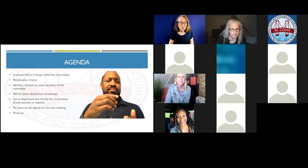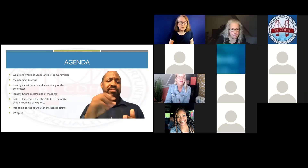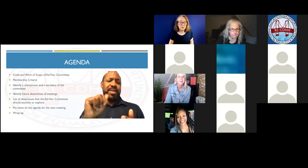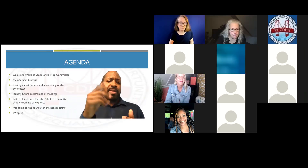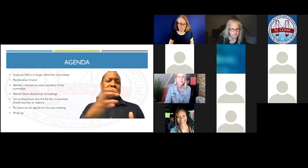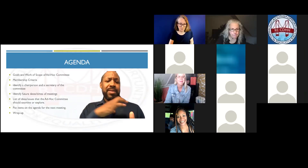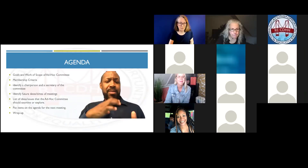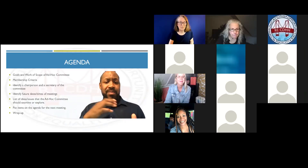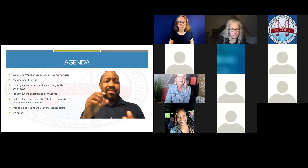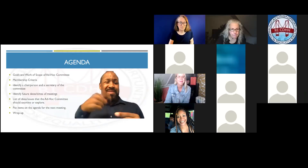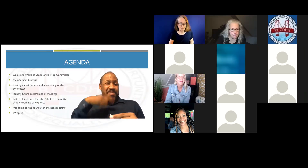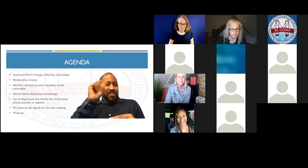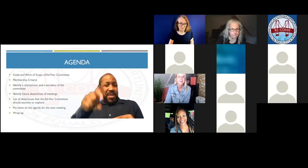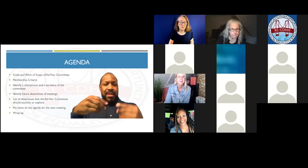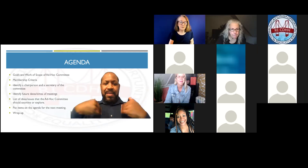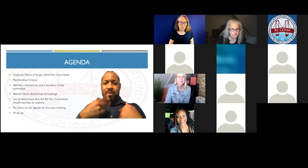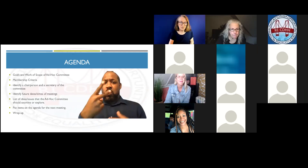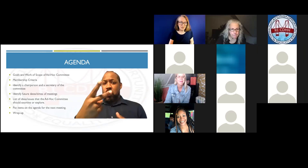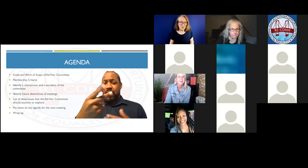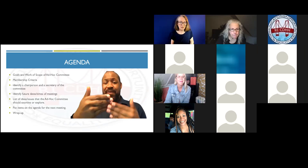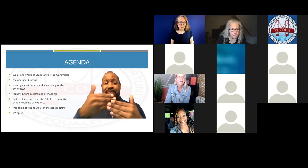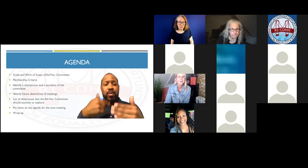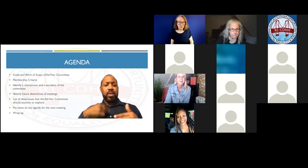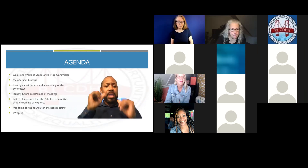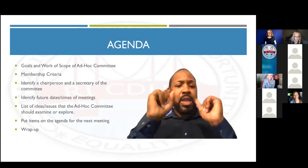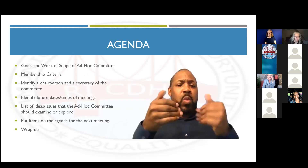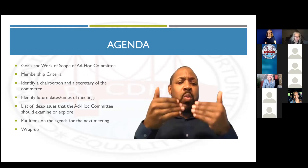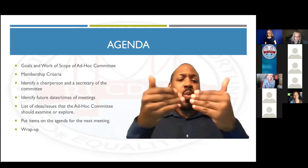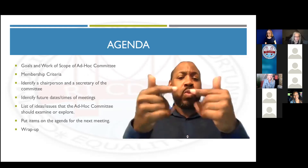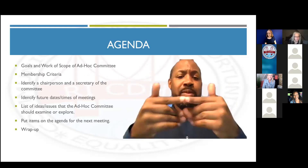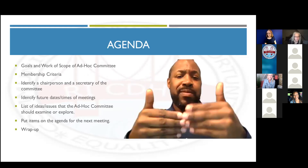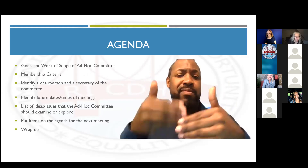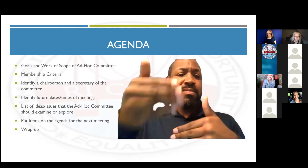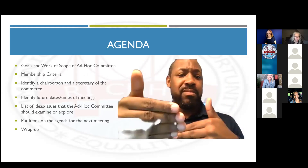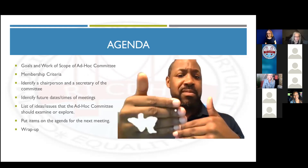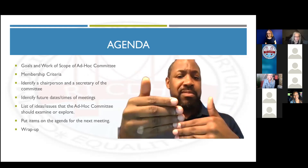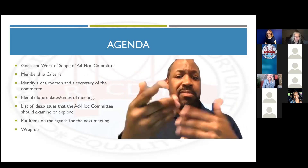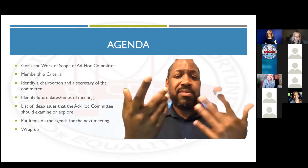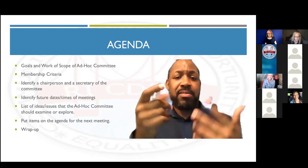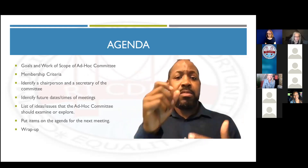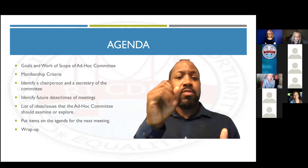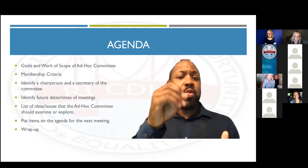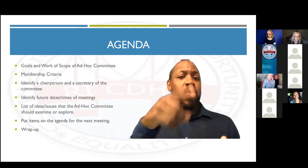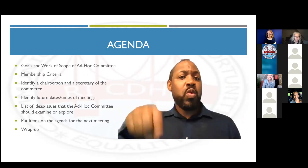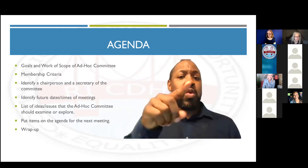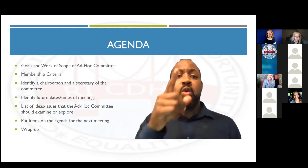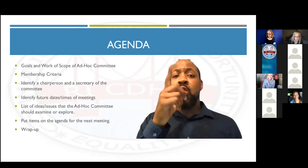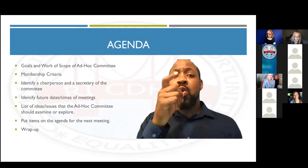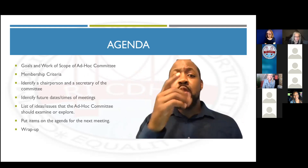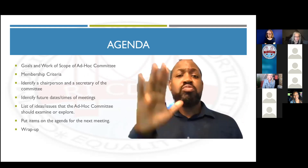notes for this ad hoc committee. So we do need 2 people before we can move forward with any work.